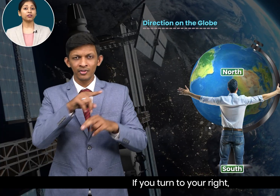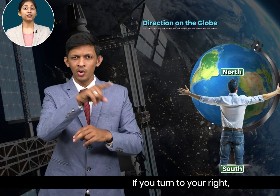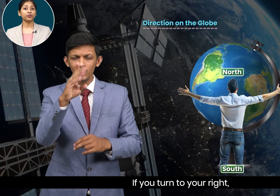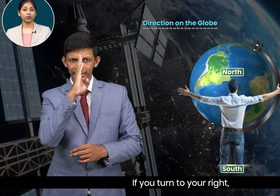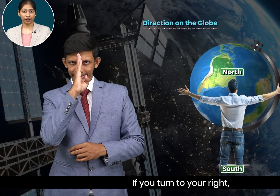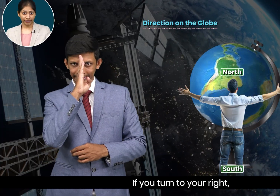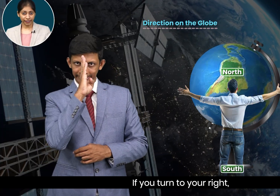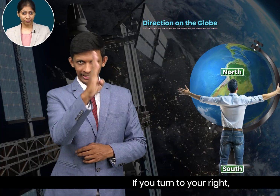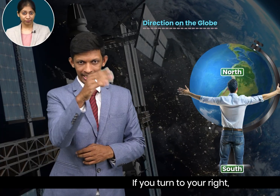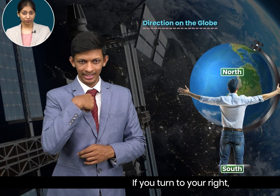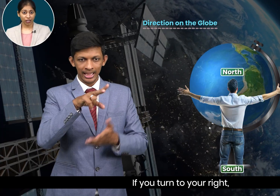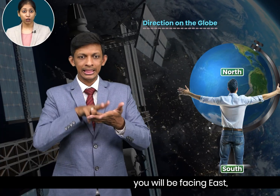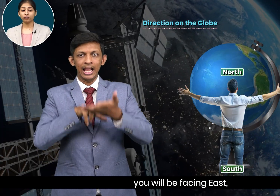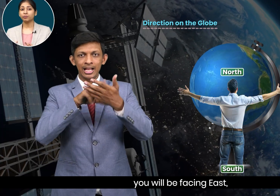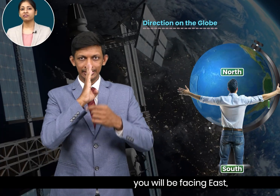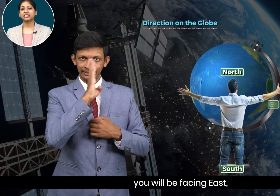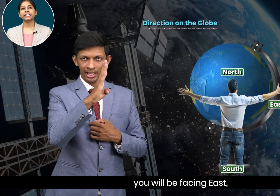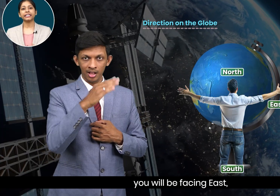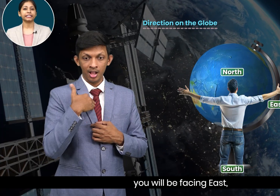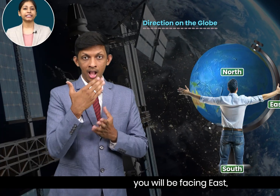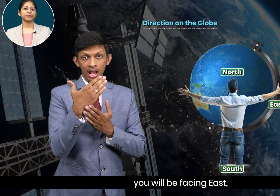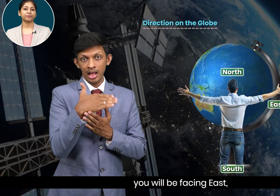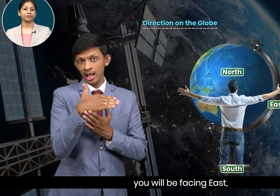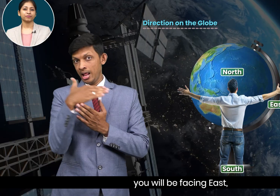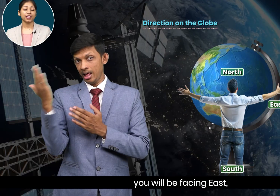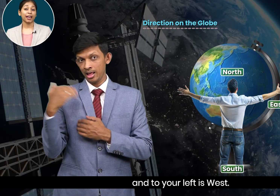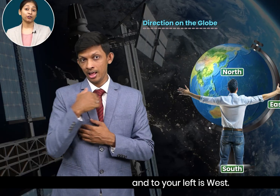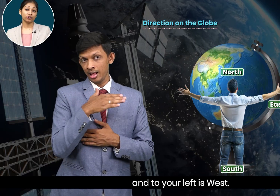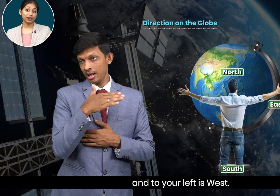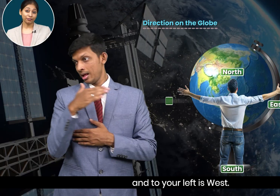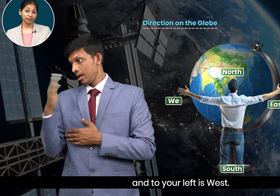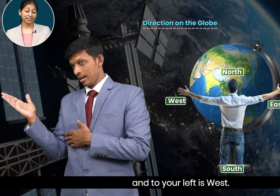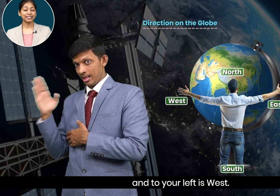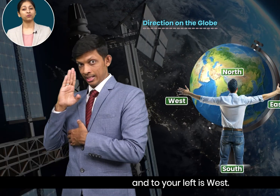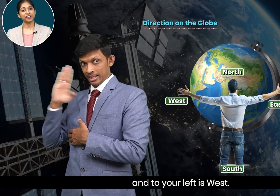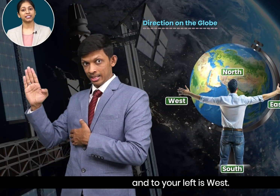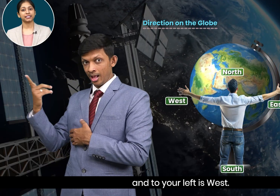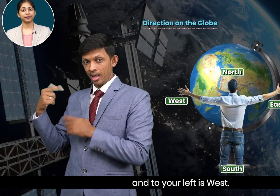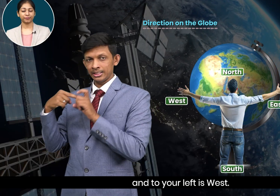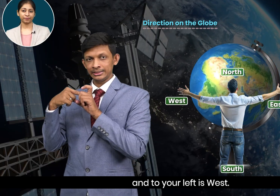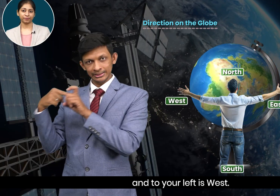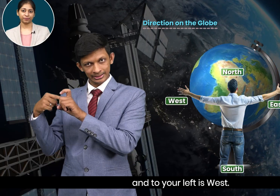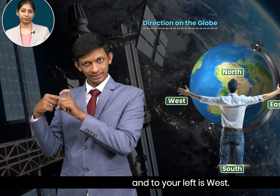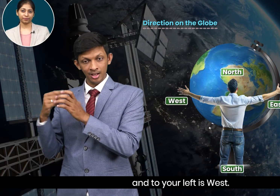If you turn to your right, you will be facing east, and to your left is